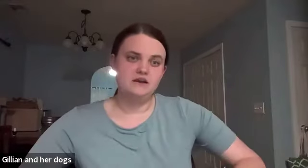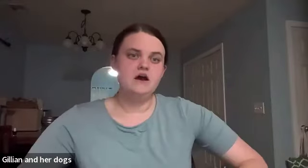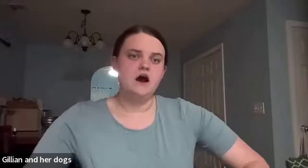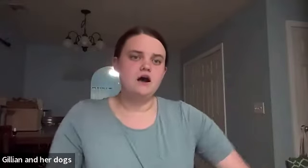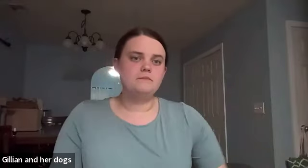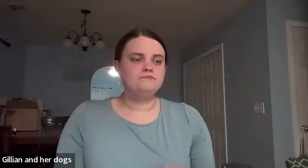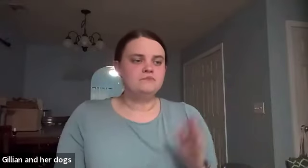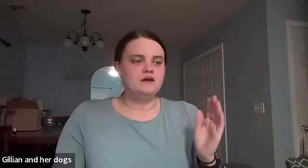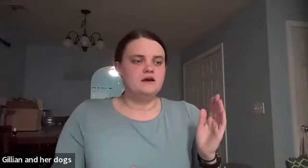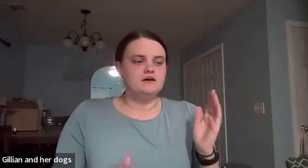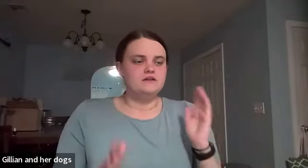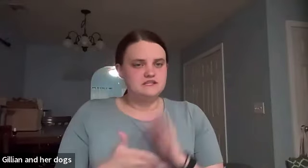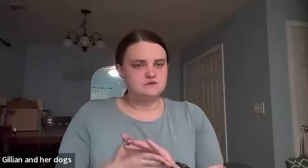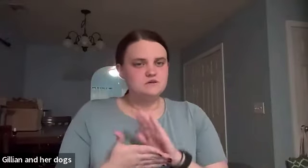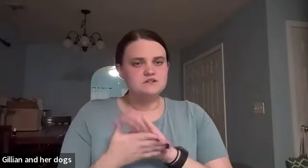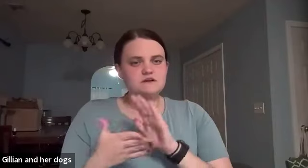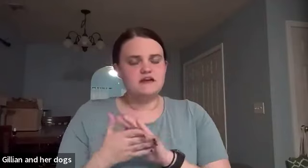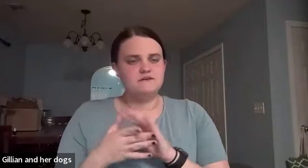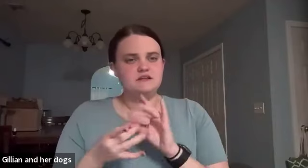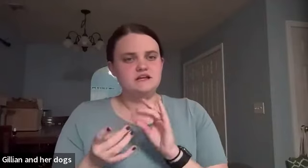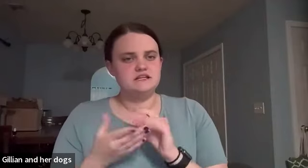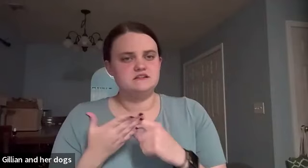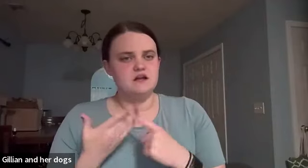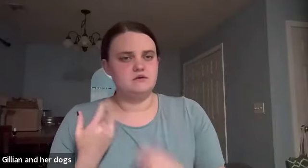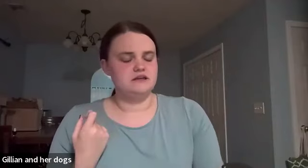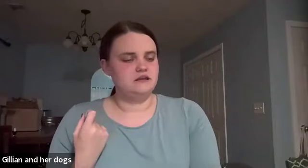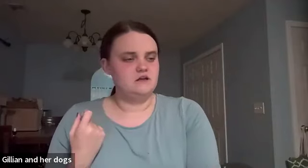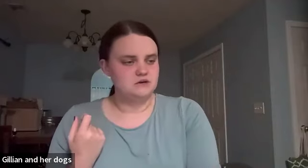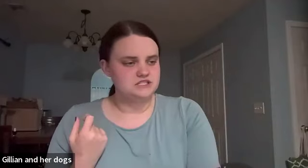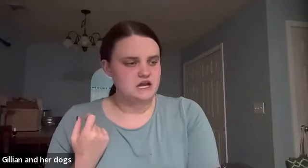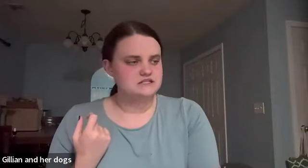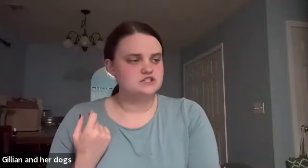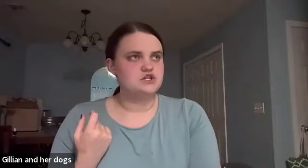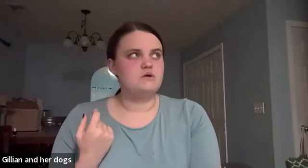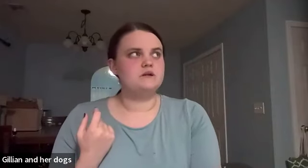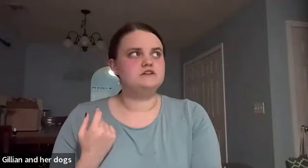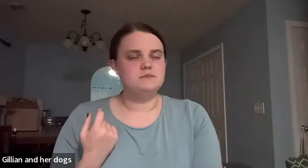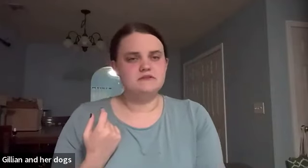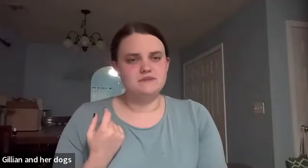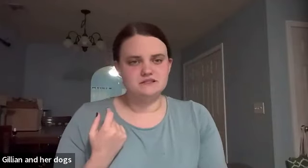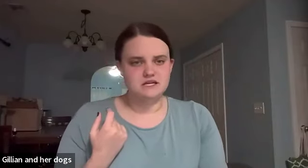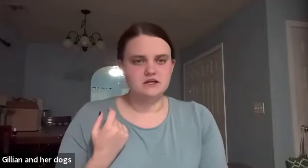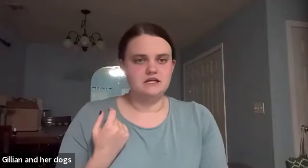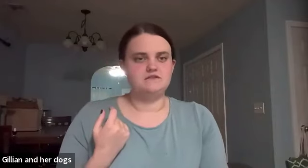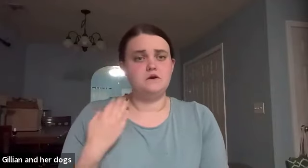army. This one is always one that I feel like kind of can get a lot of questions asked. So when you're talking about the military, there